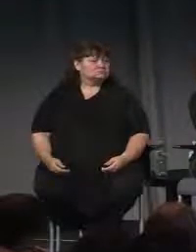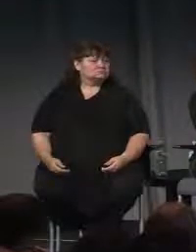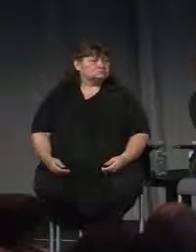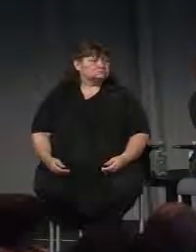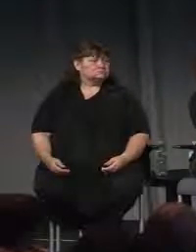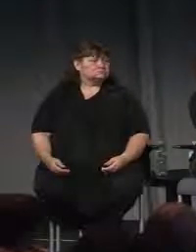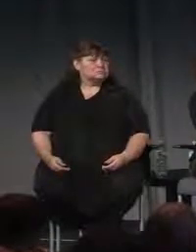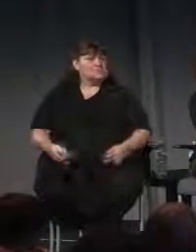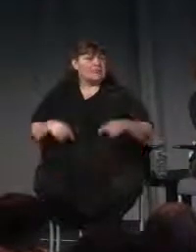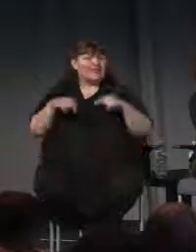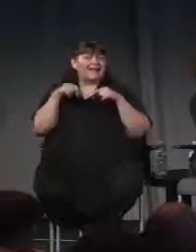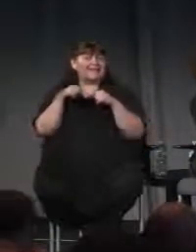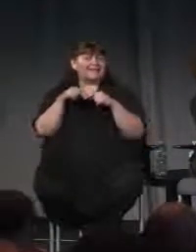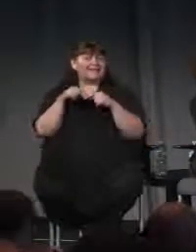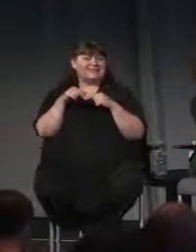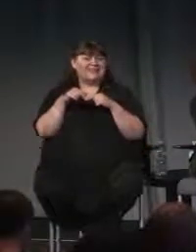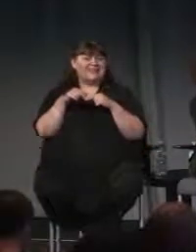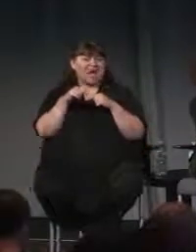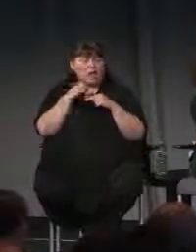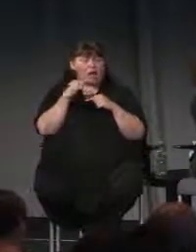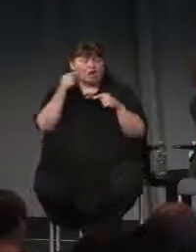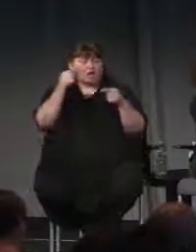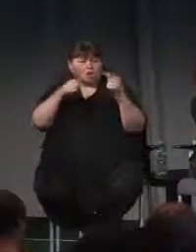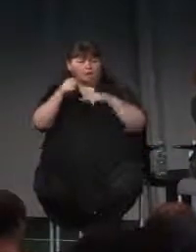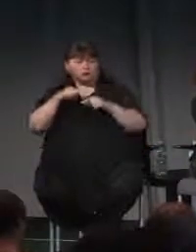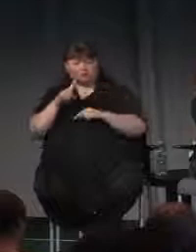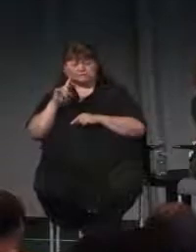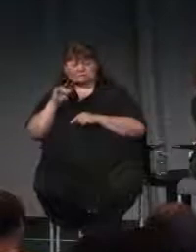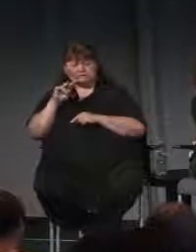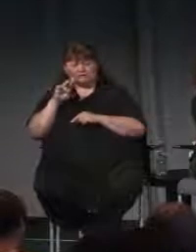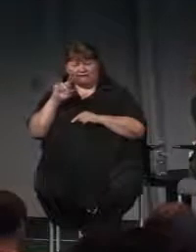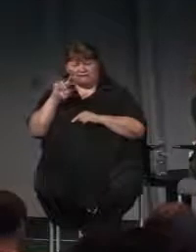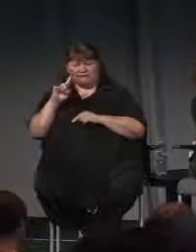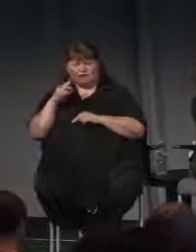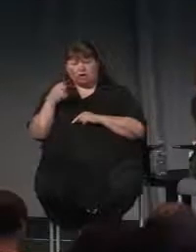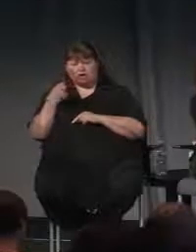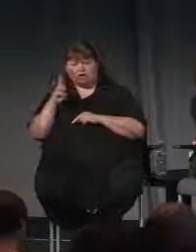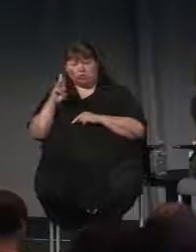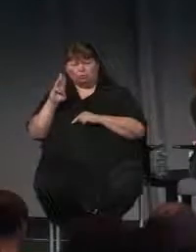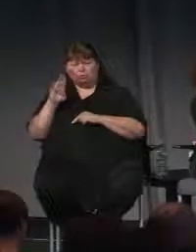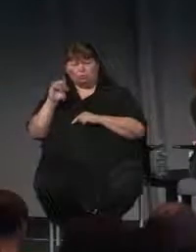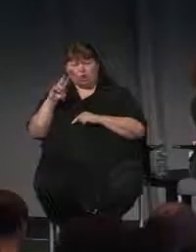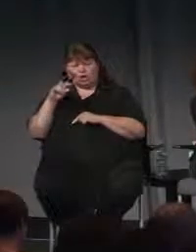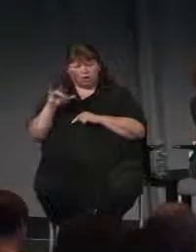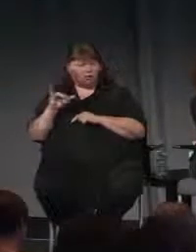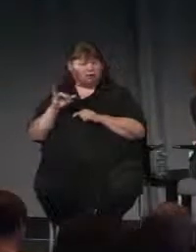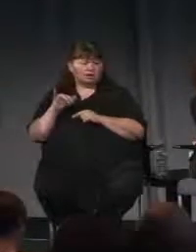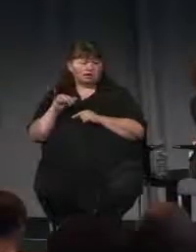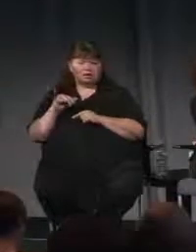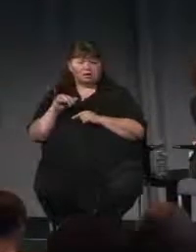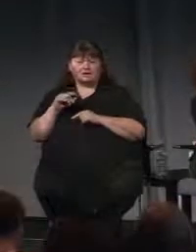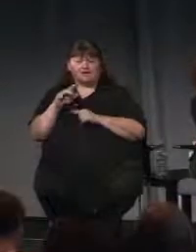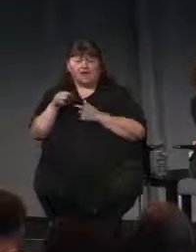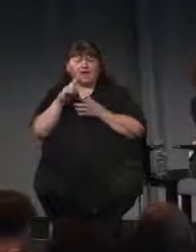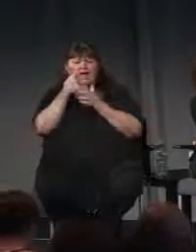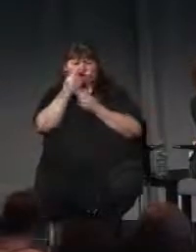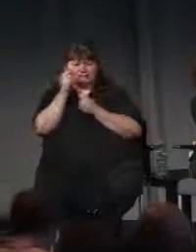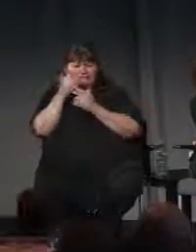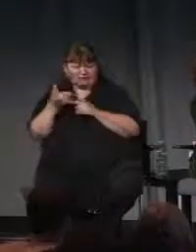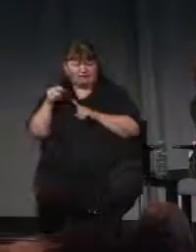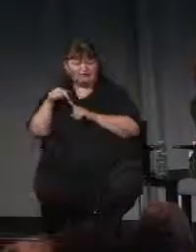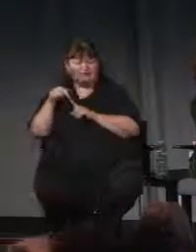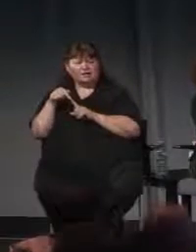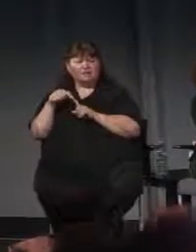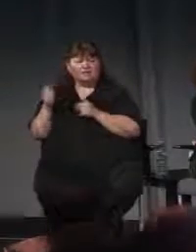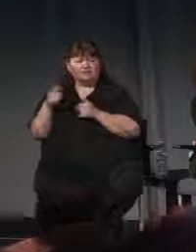off from that, I want to get back to David Hubel, who Caroline mentioned earlier, because one of the really interesting things is that the